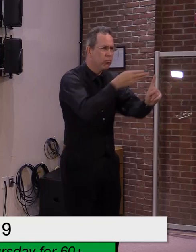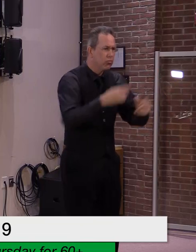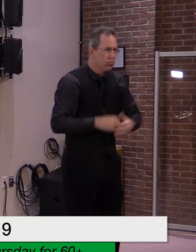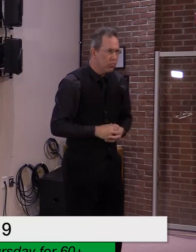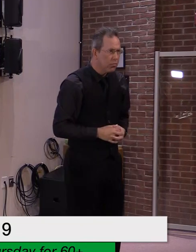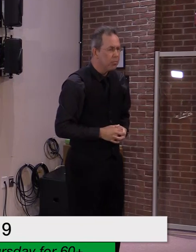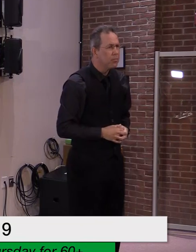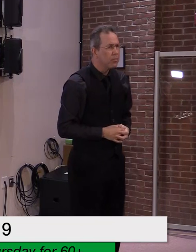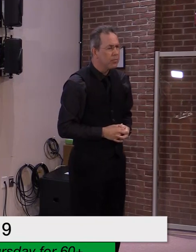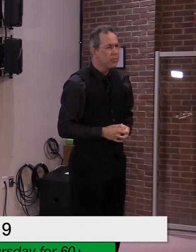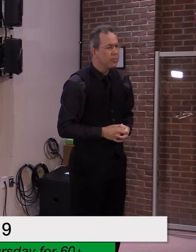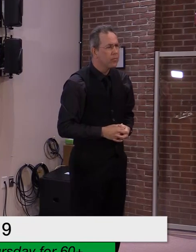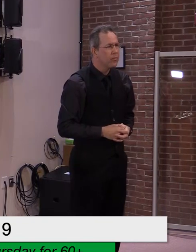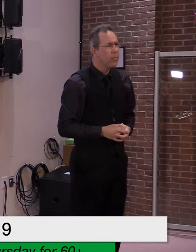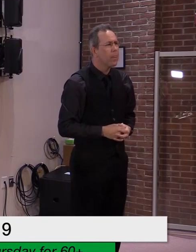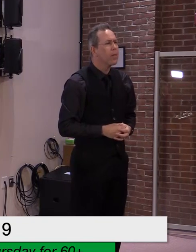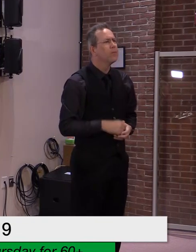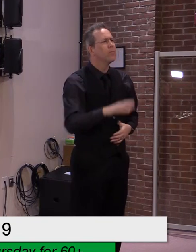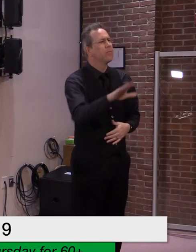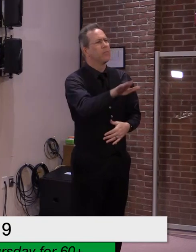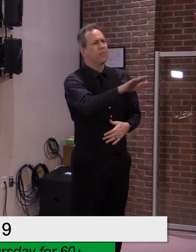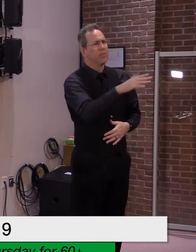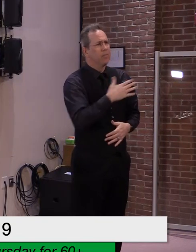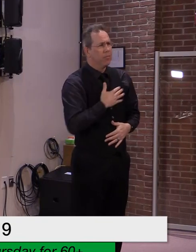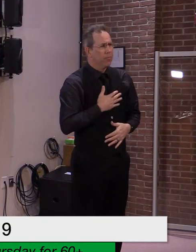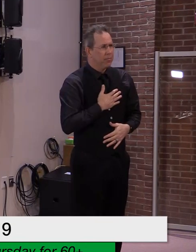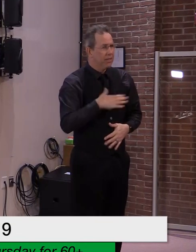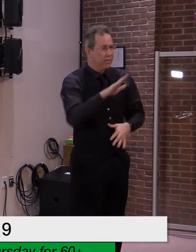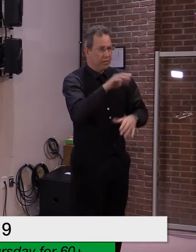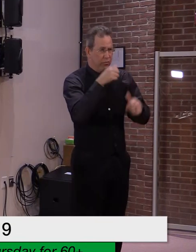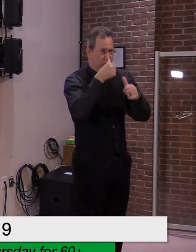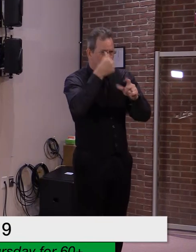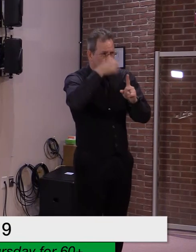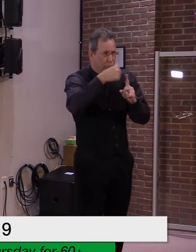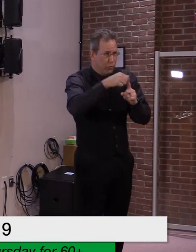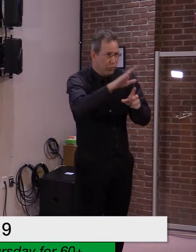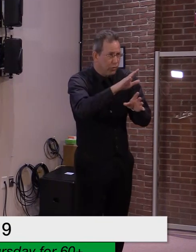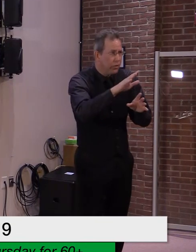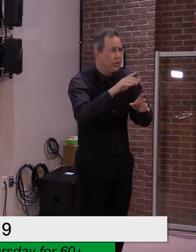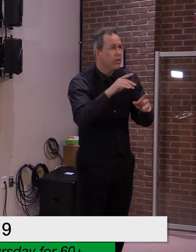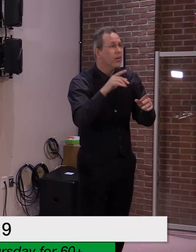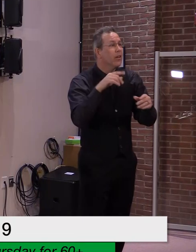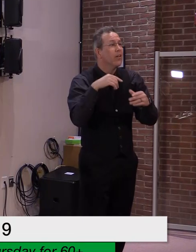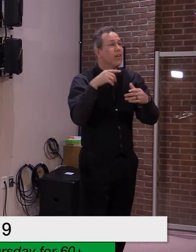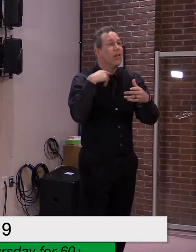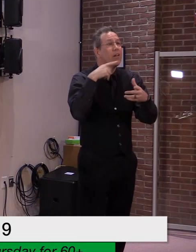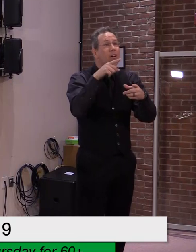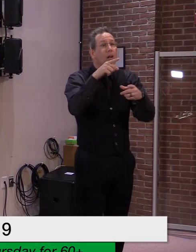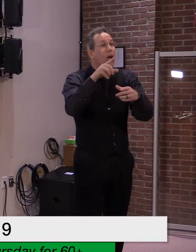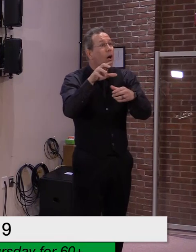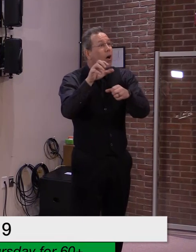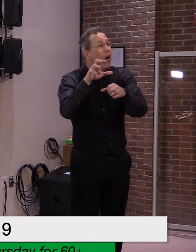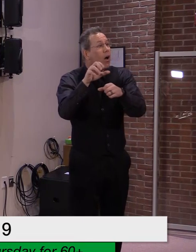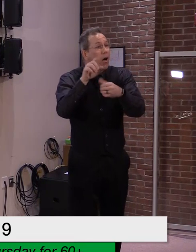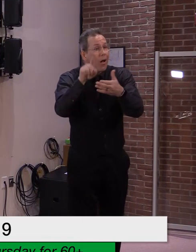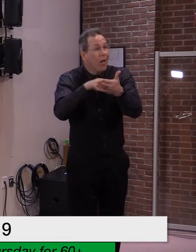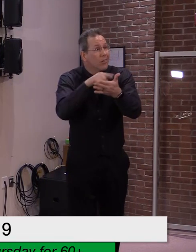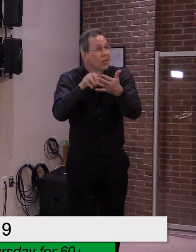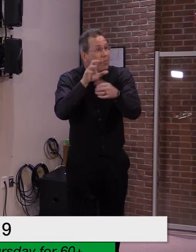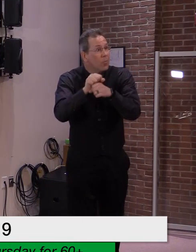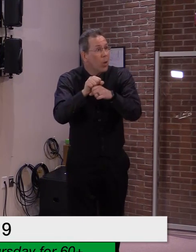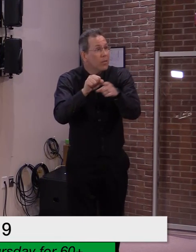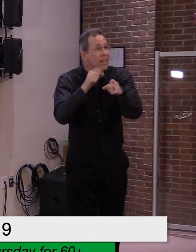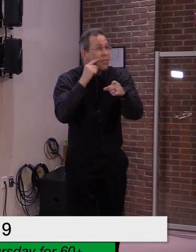healthvermont.gov/myvaccine. Please remember to cancel your appointment in the state system if you get a vaccine at one